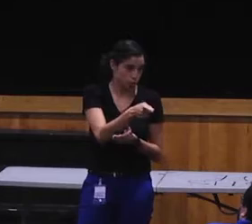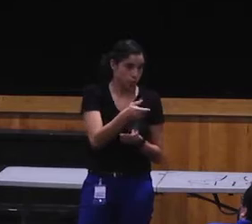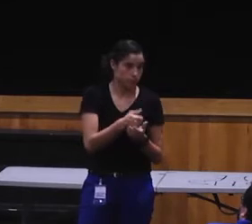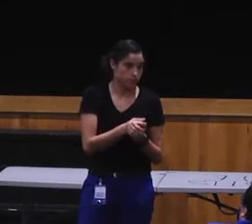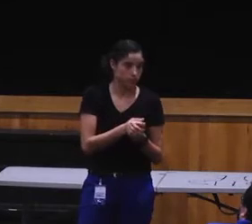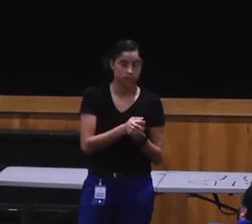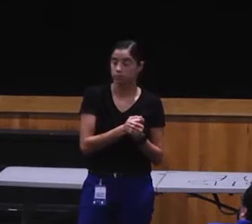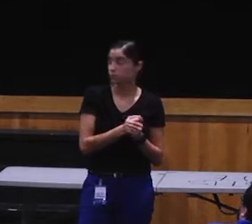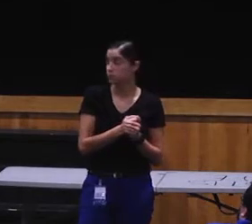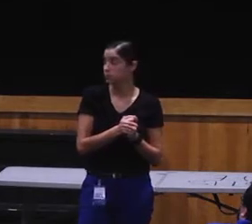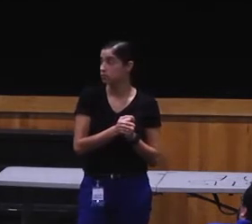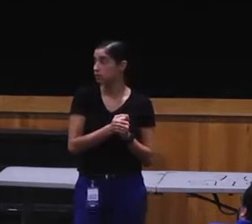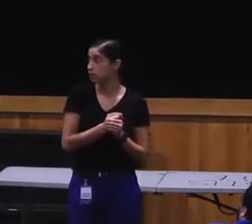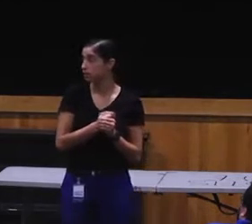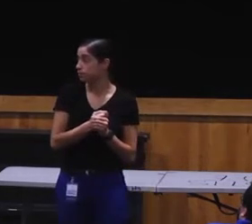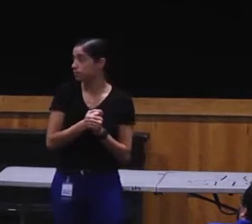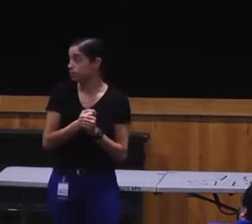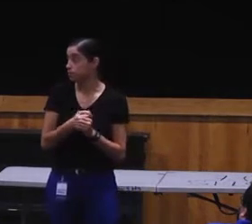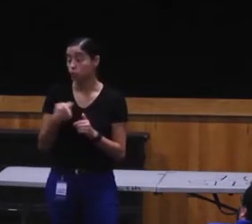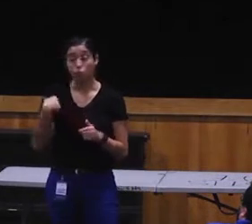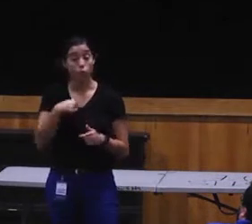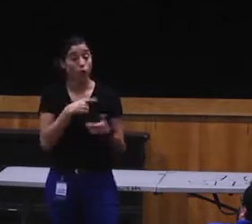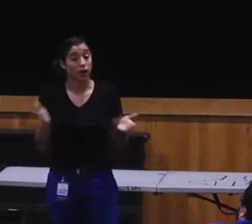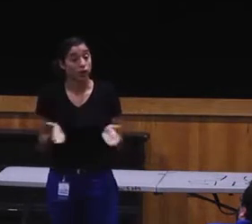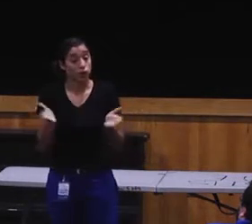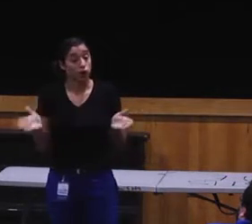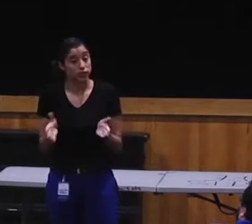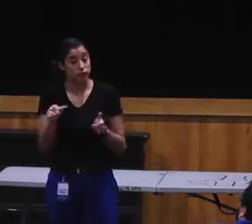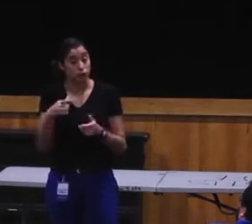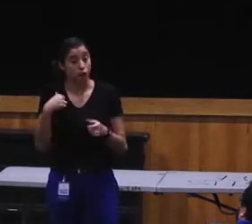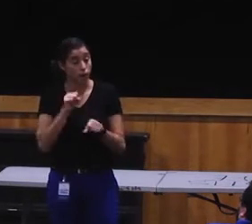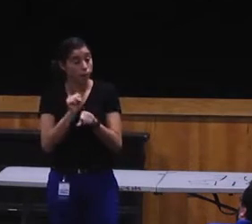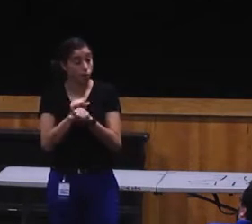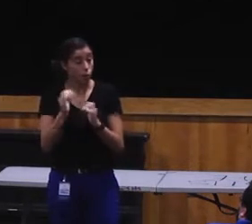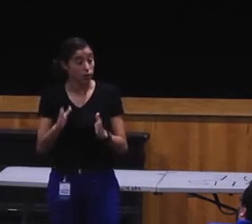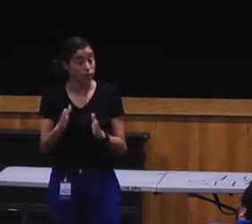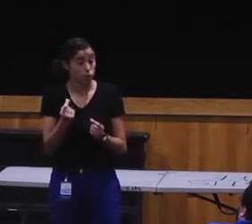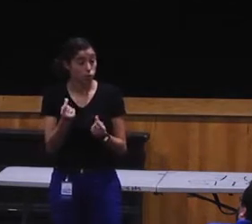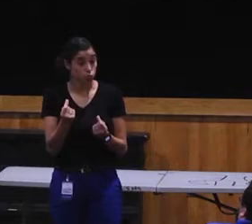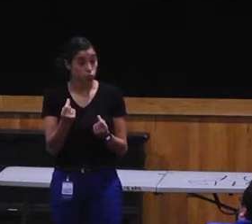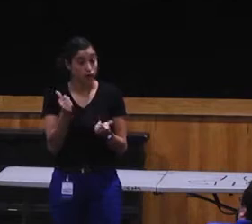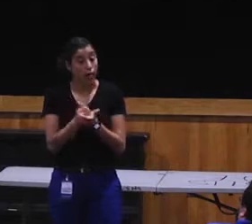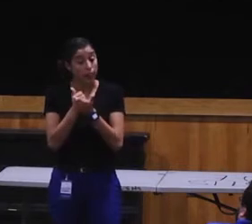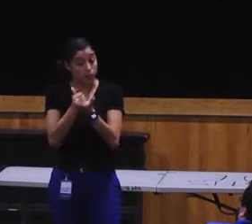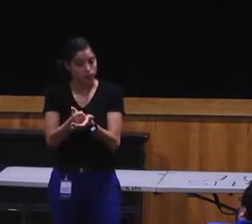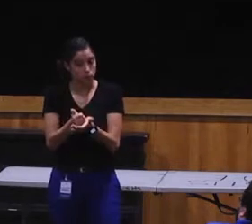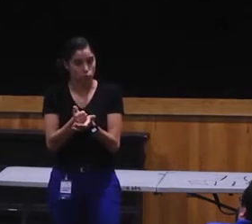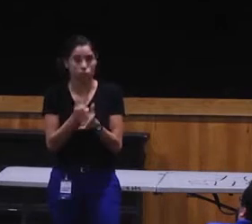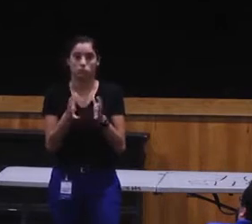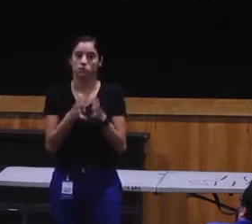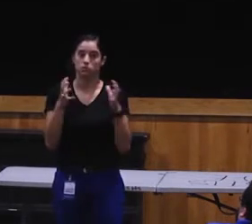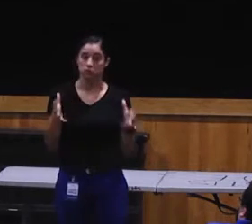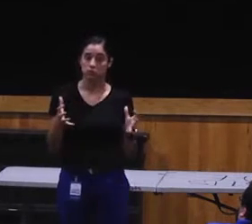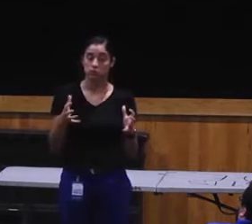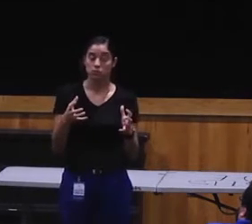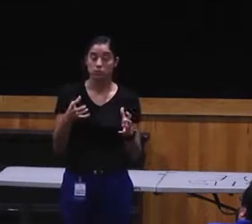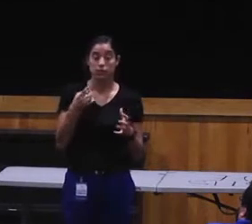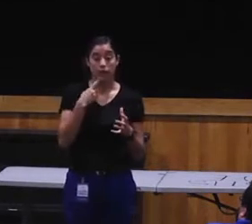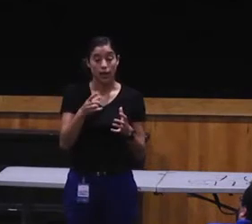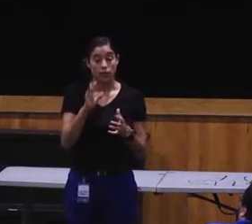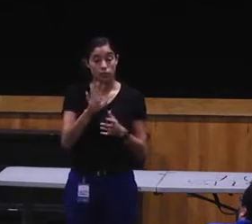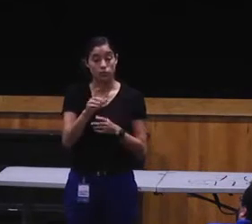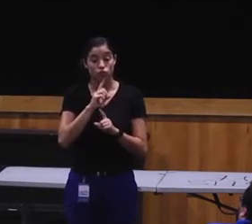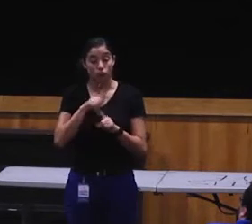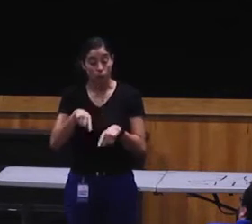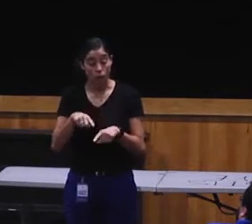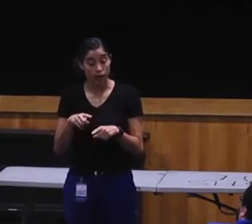blah. One of the things that we are encouraging our employees to do, which should help you significantly, is say in their recording, they can